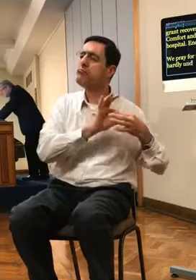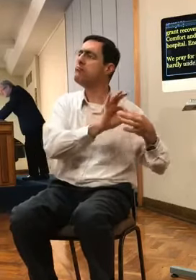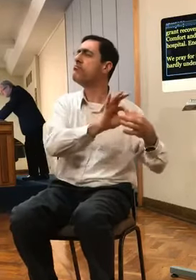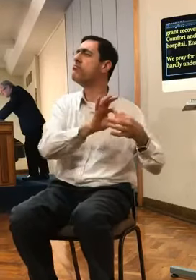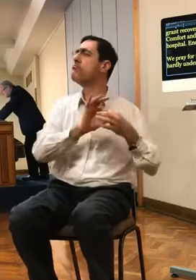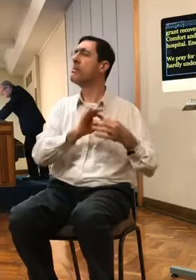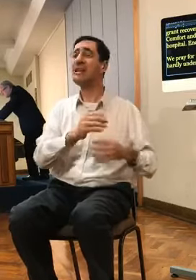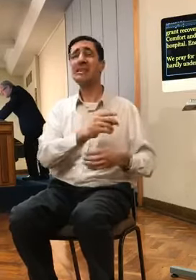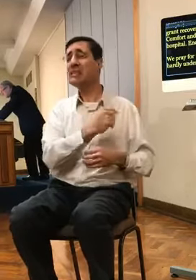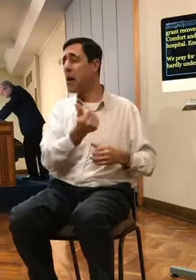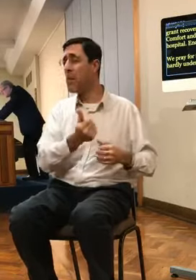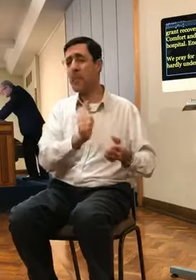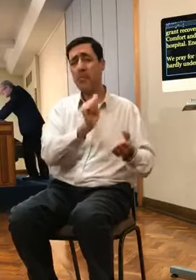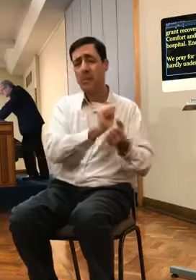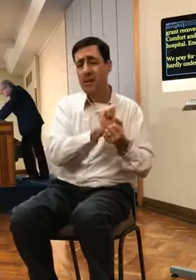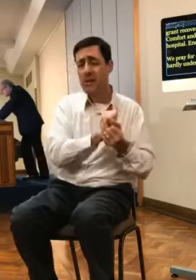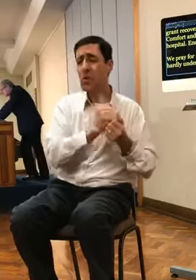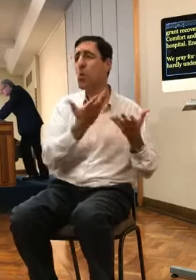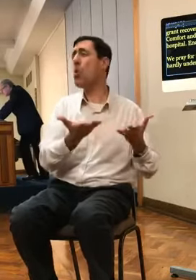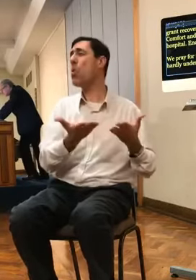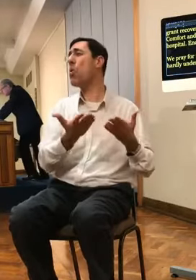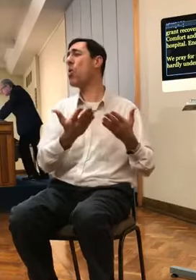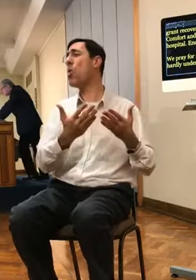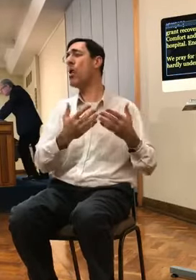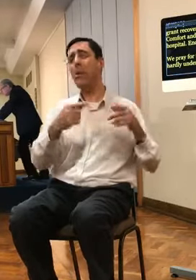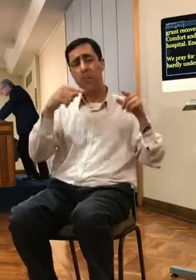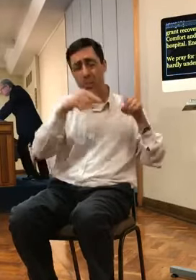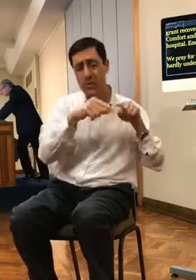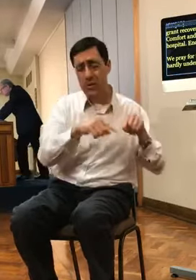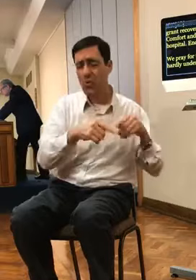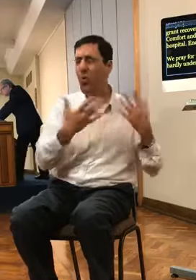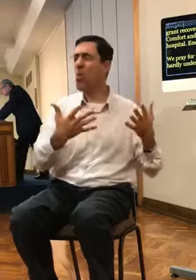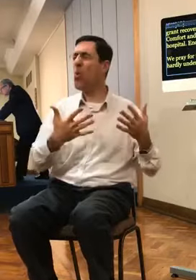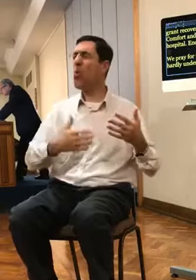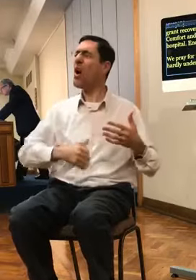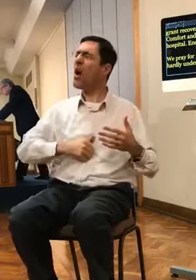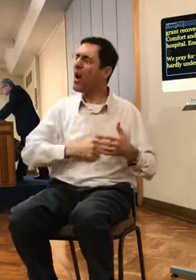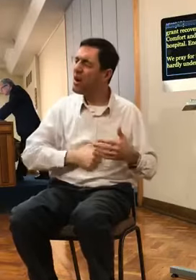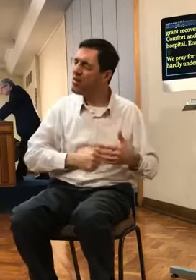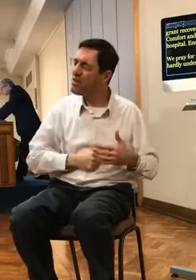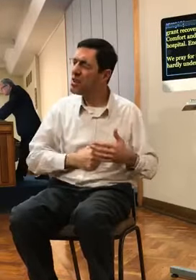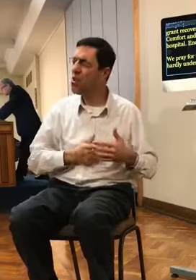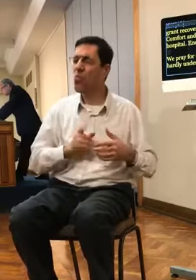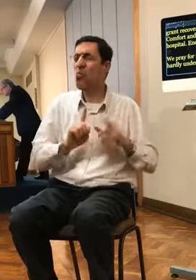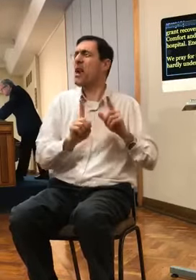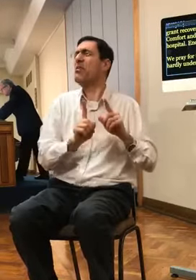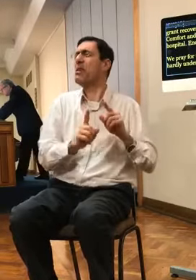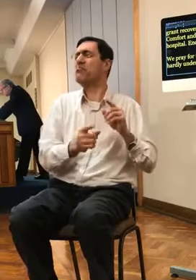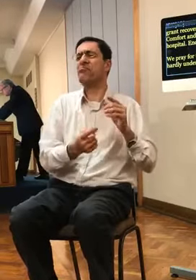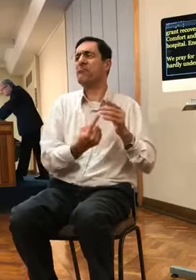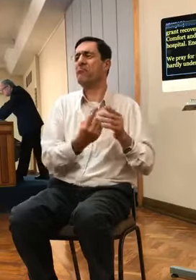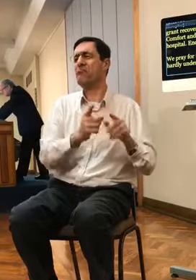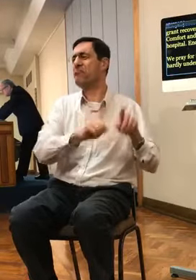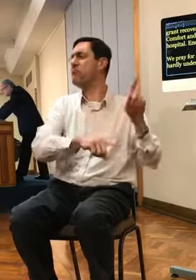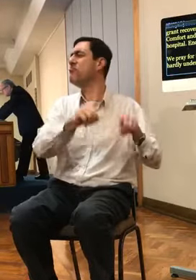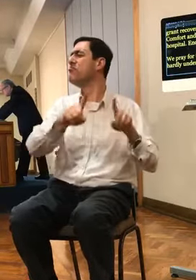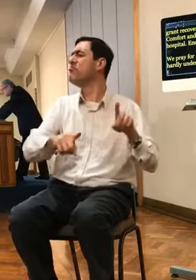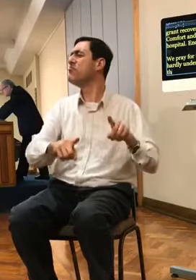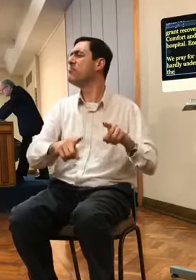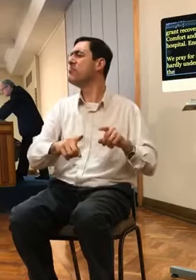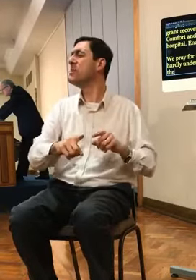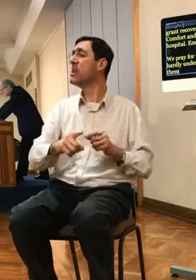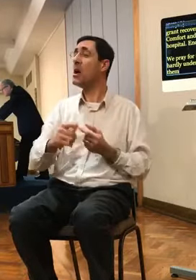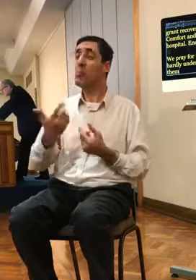such deprivation, tens of hundreds of thousands of thy people under totalitarian regimes, under religious